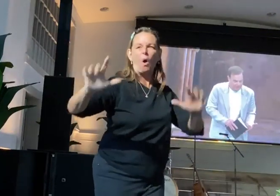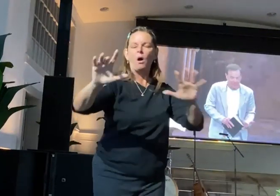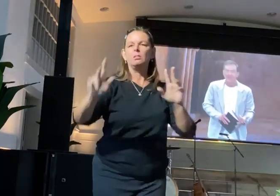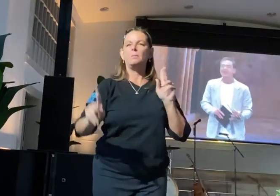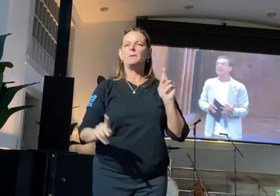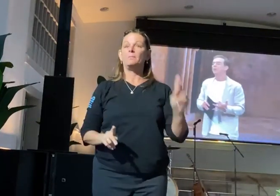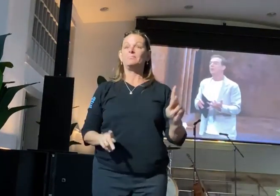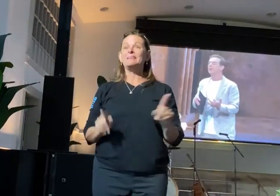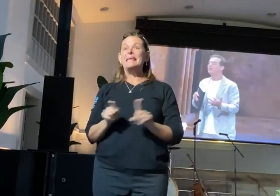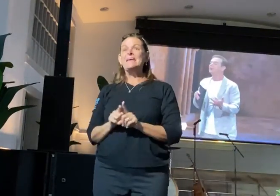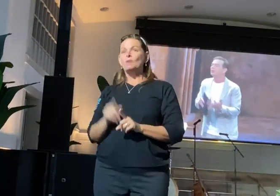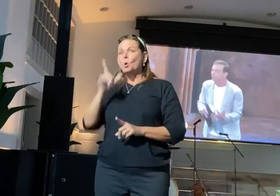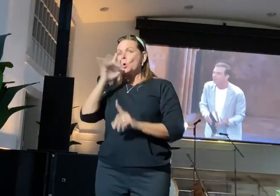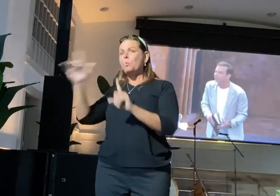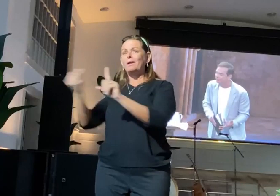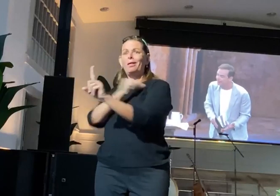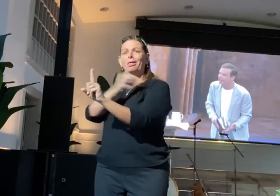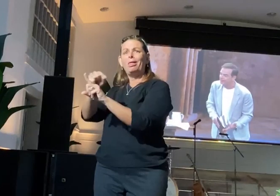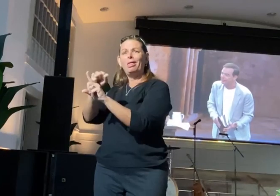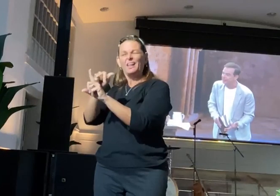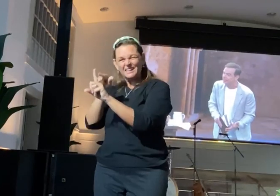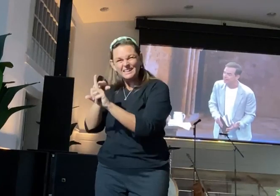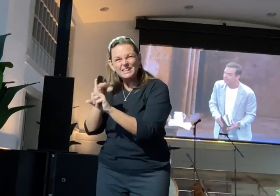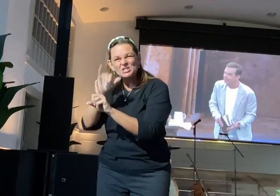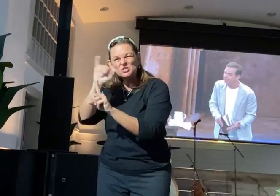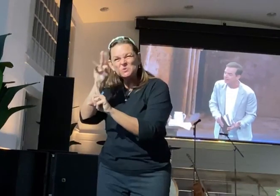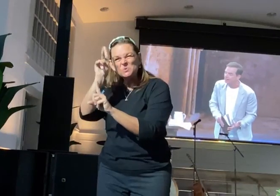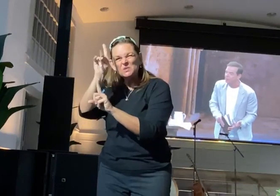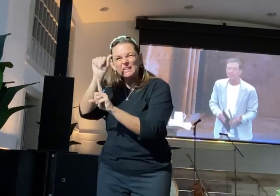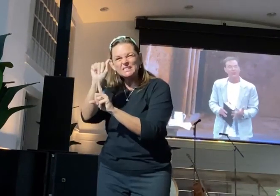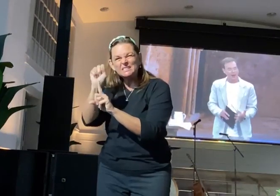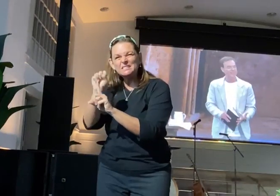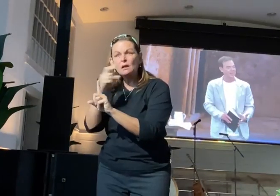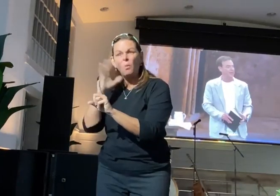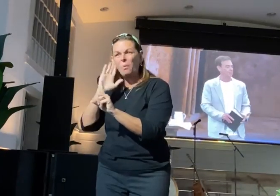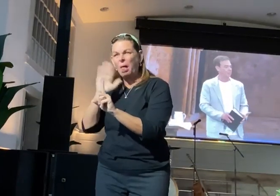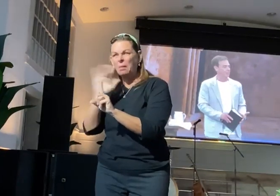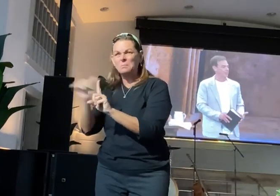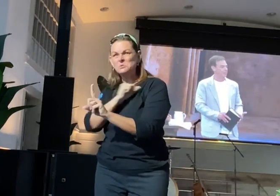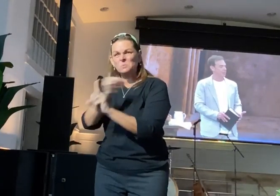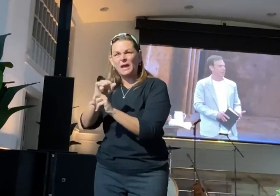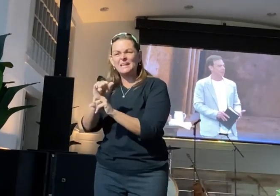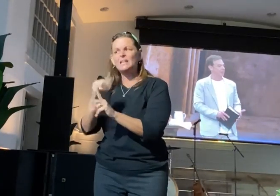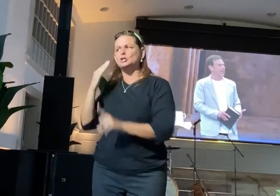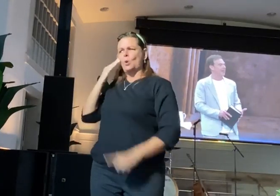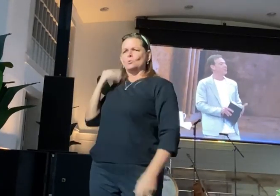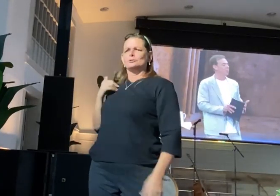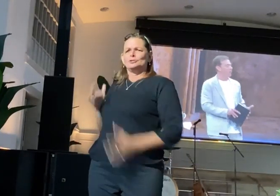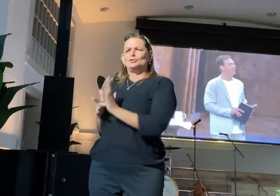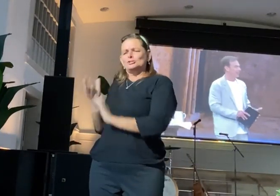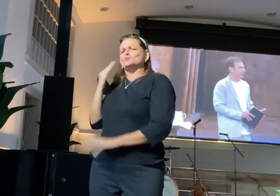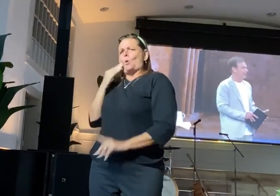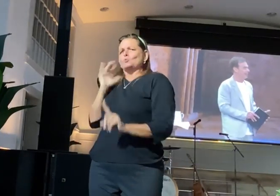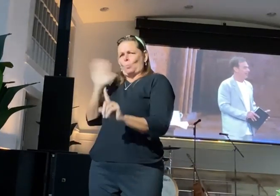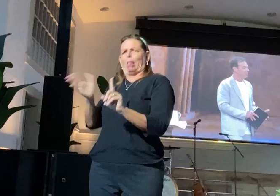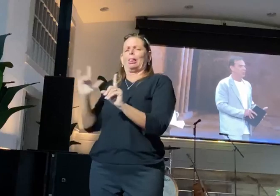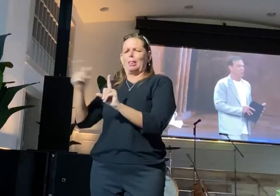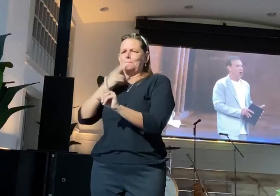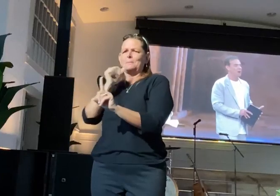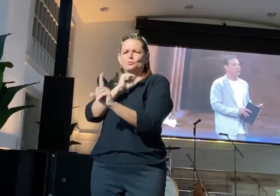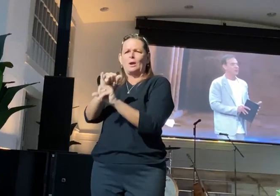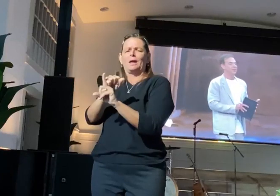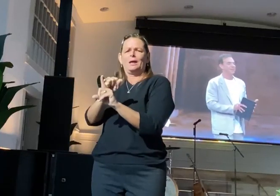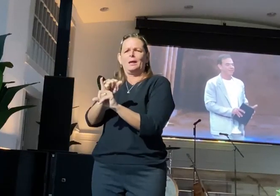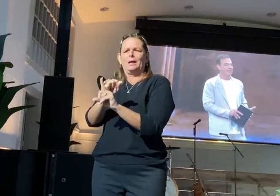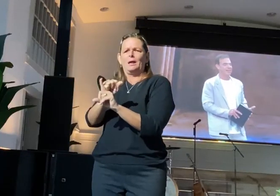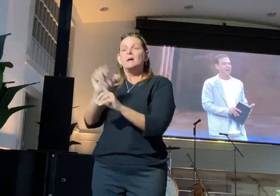are going to desert him. He even washes Judas's feet, who betrays him. Now, it is one thing